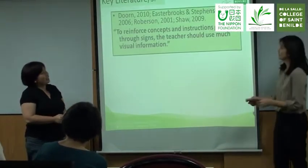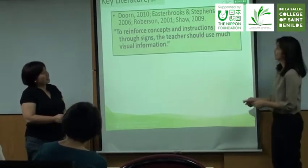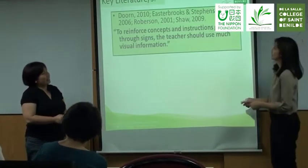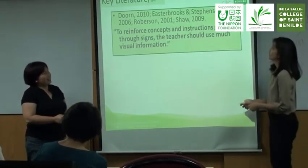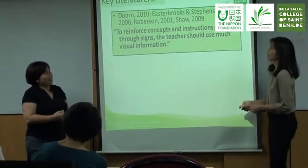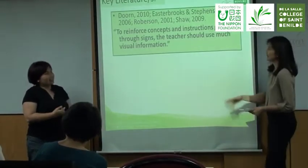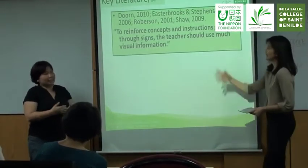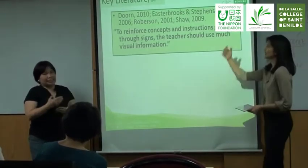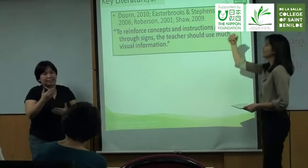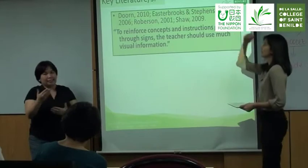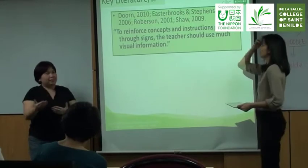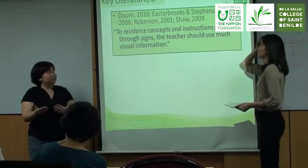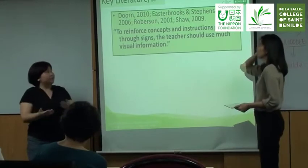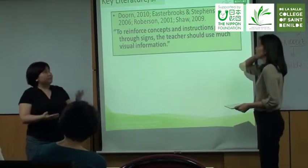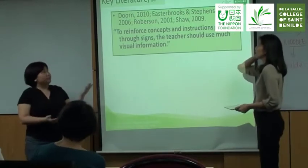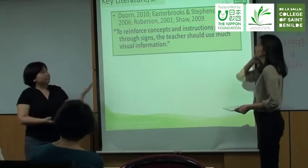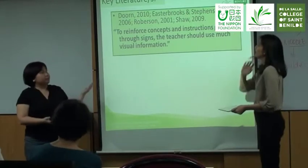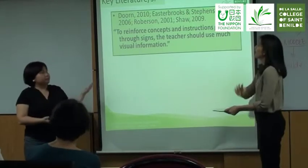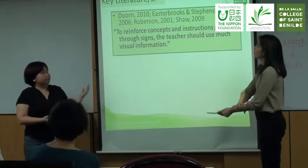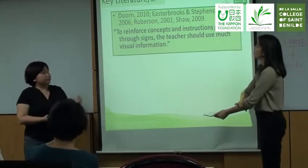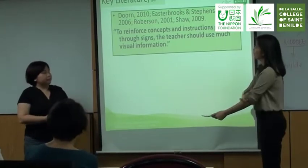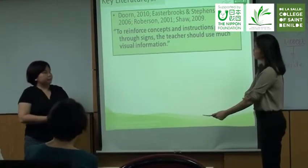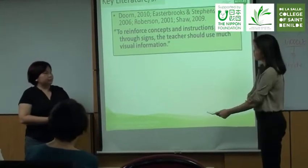Okay. Alright. So,